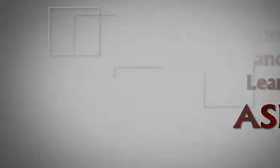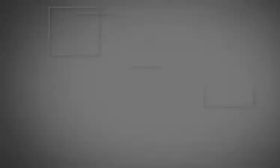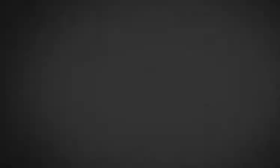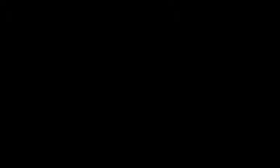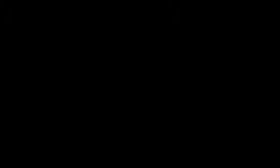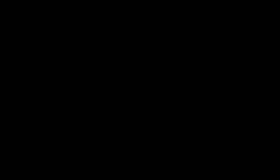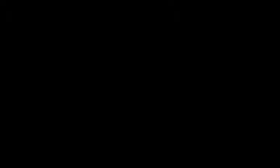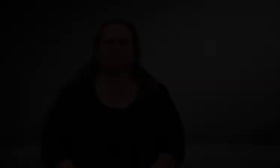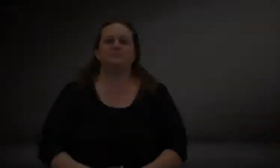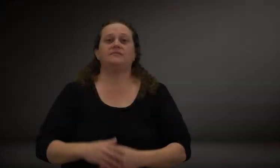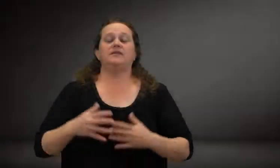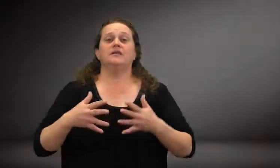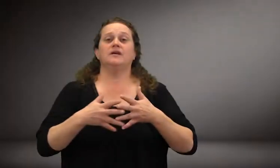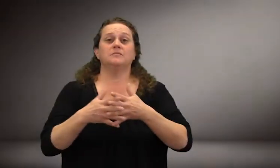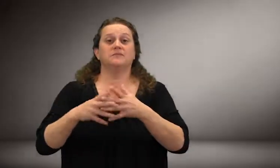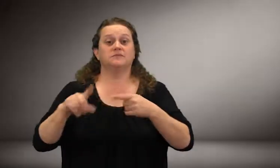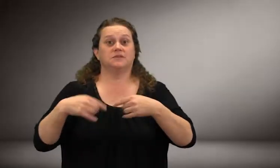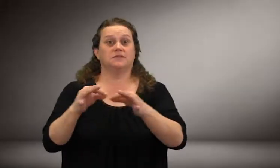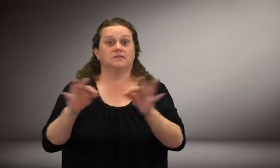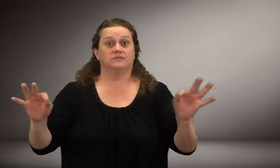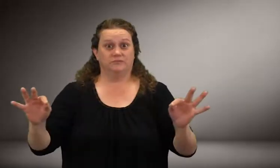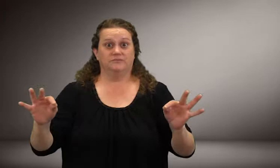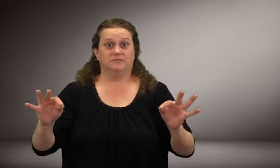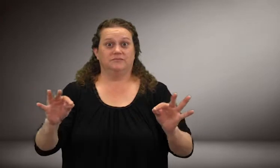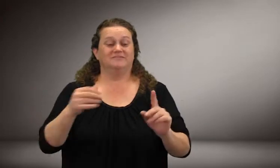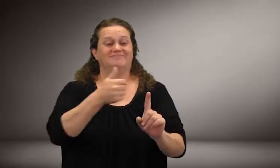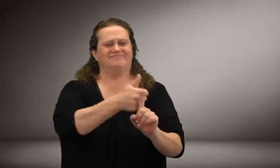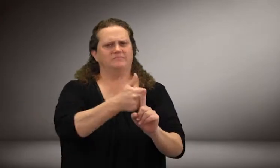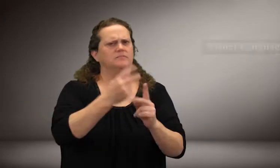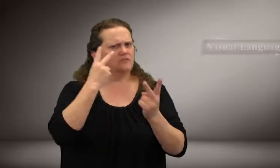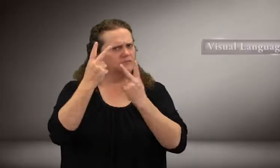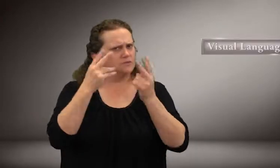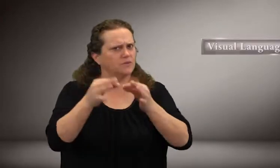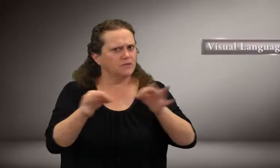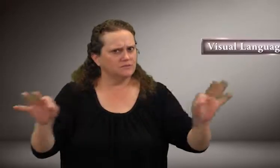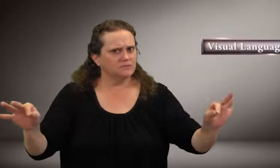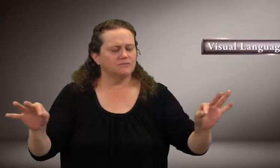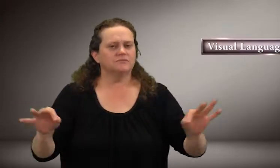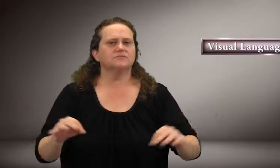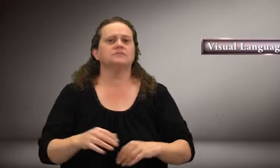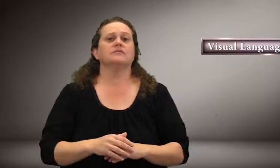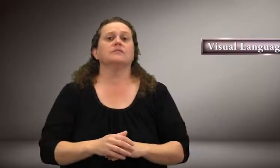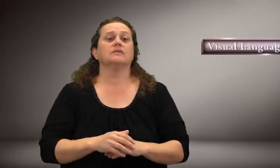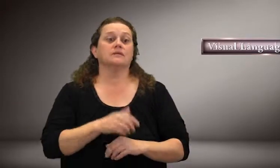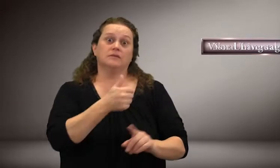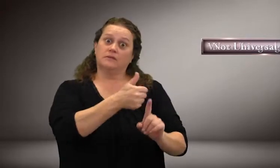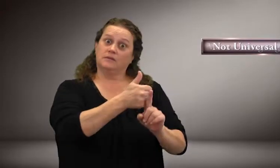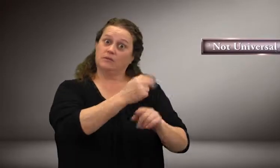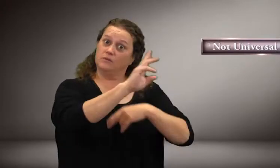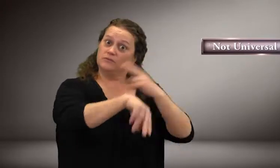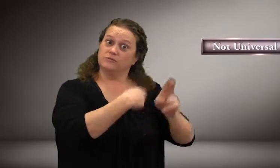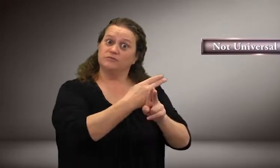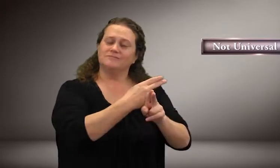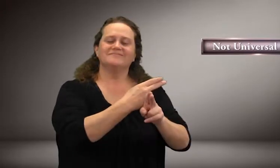American Sign Language is a visual language. and it is